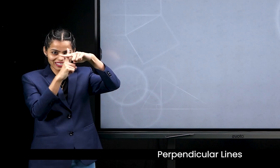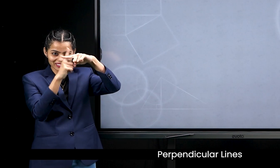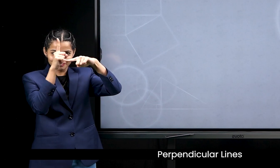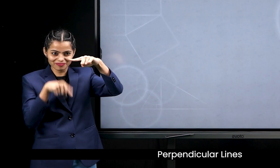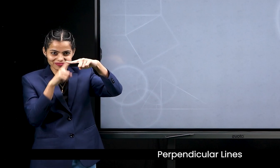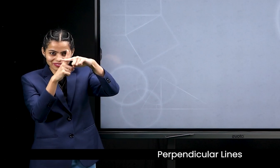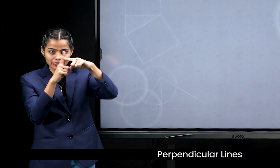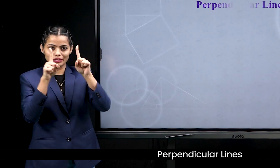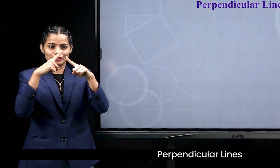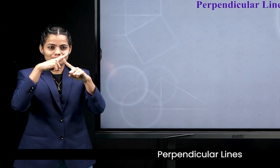Perpendicular lines.